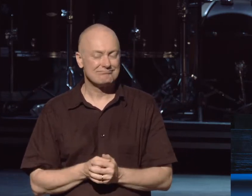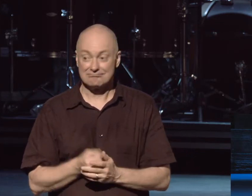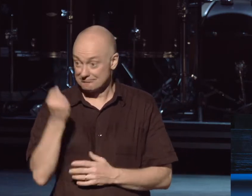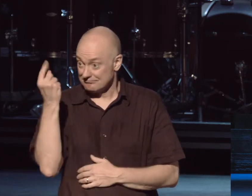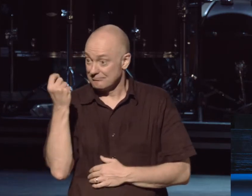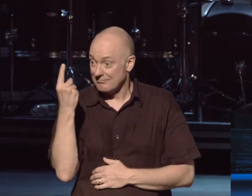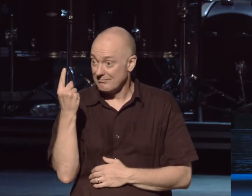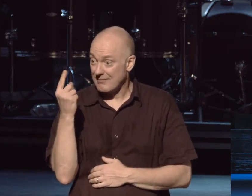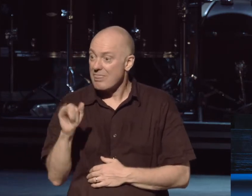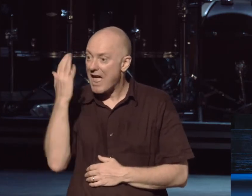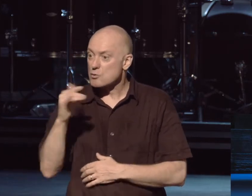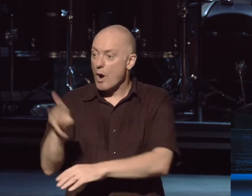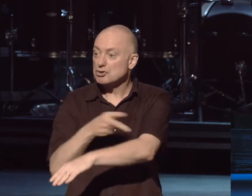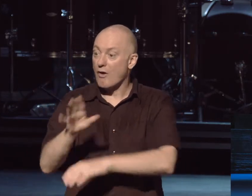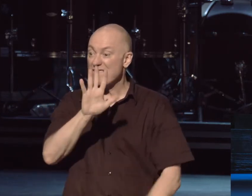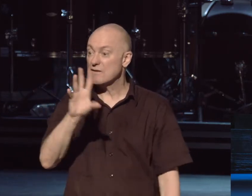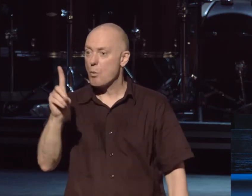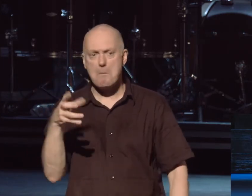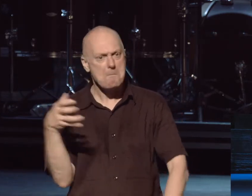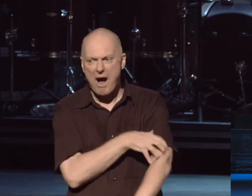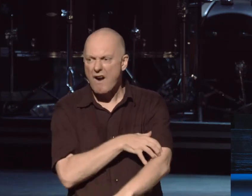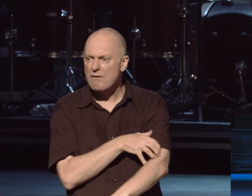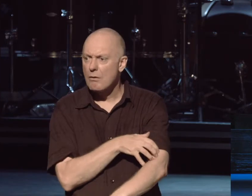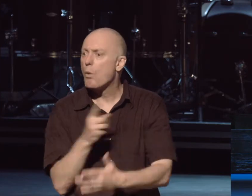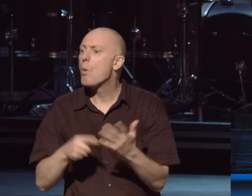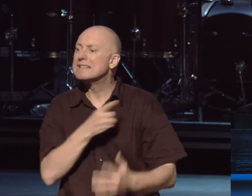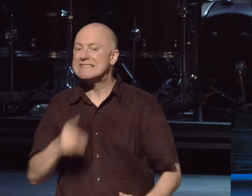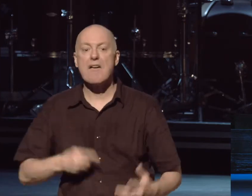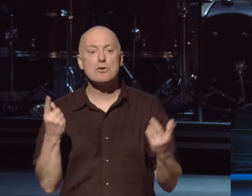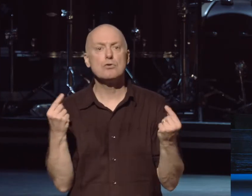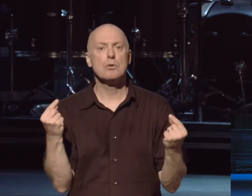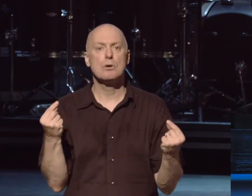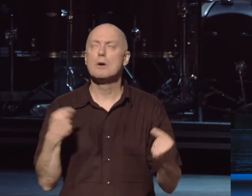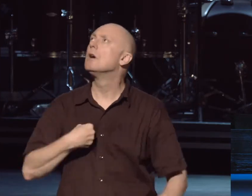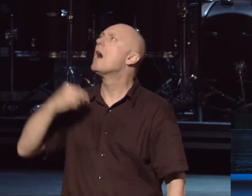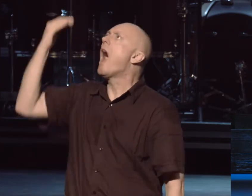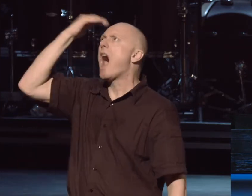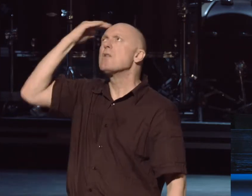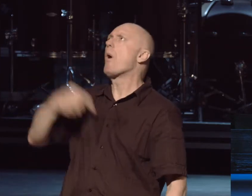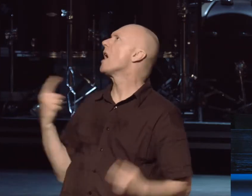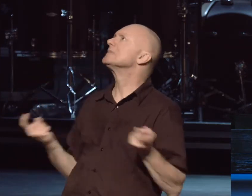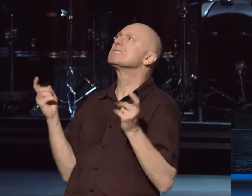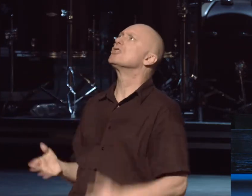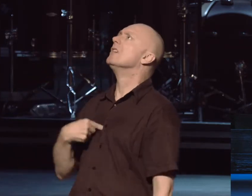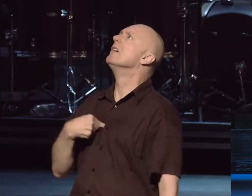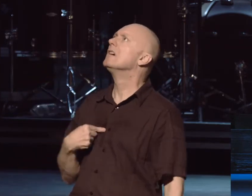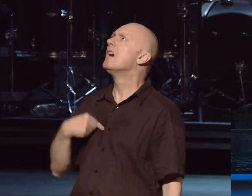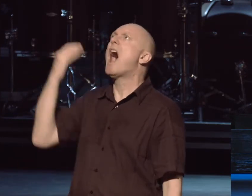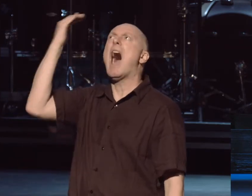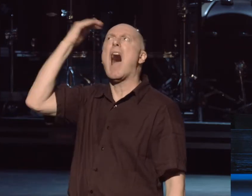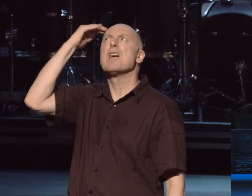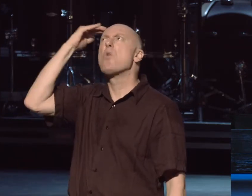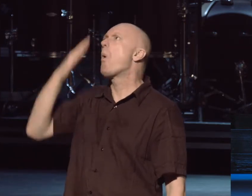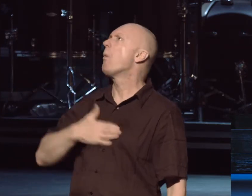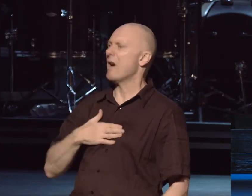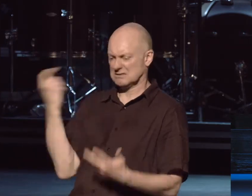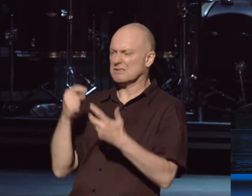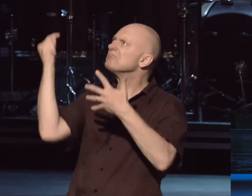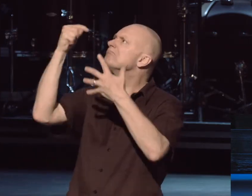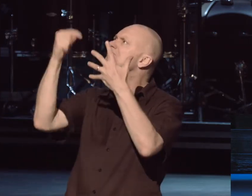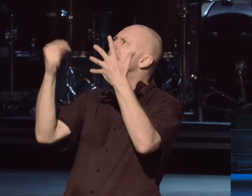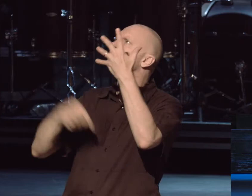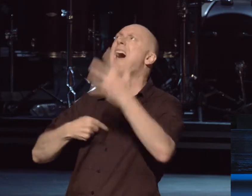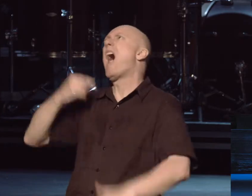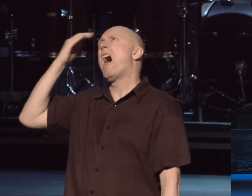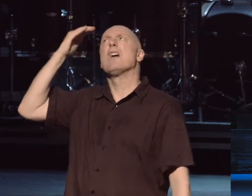is what makes Psalm 51 so powerful. Look what David does. He says, I know my transgressions. For I know my transgressions and my